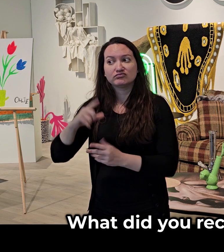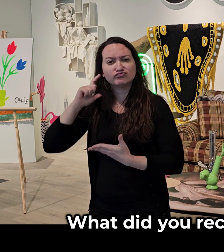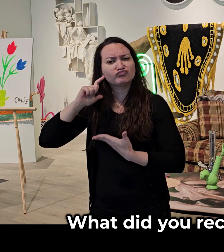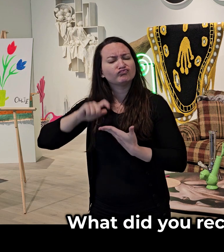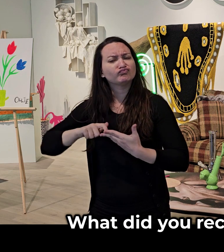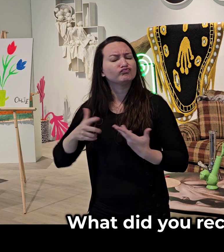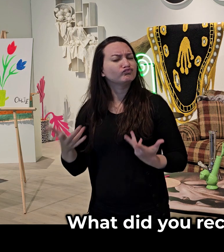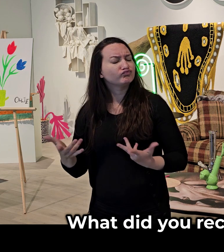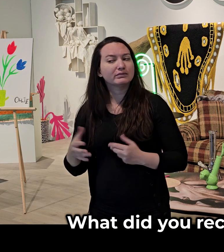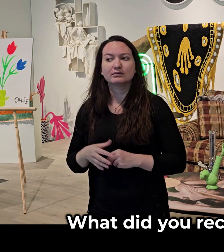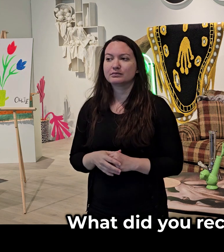recognize?